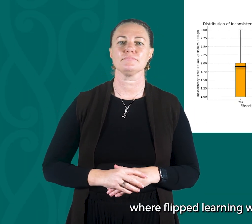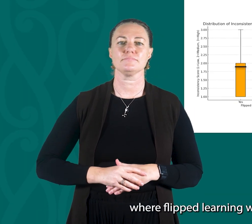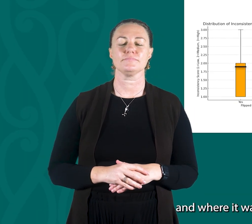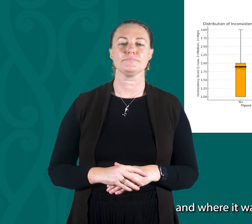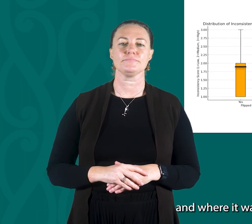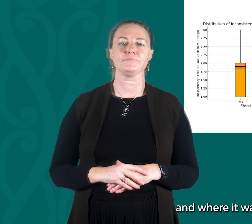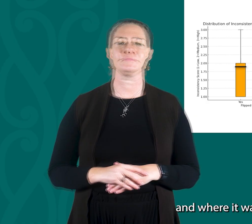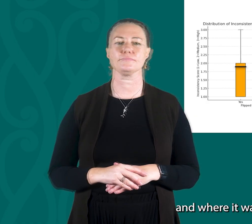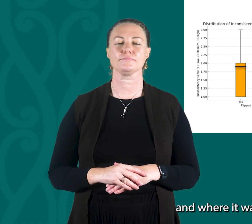completed and where it wasn't.